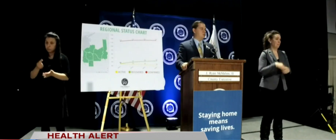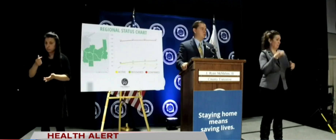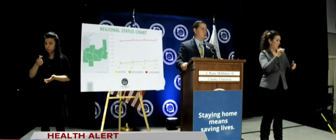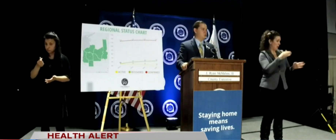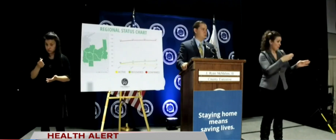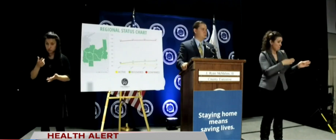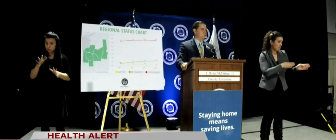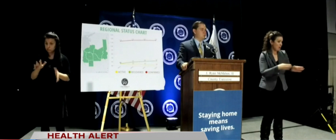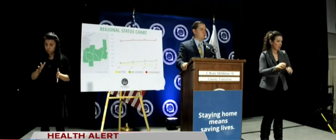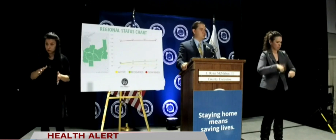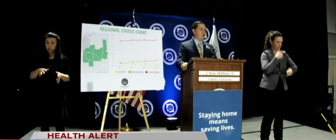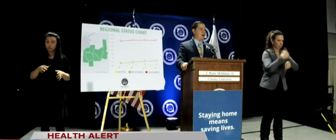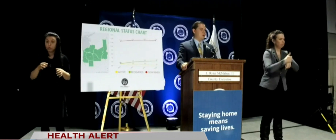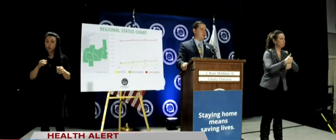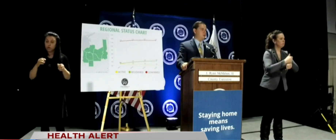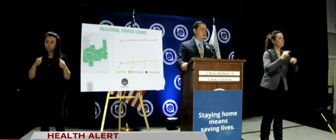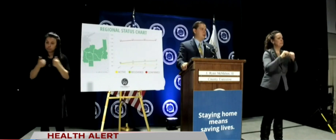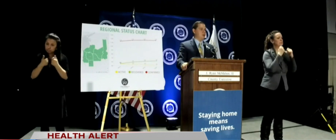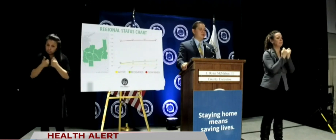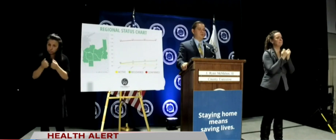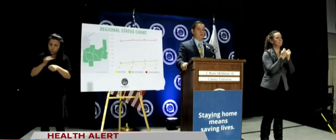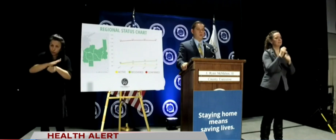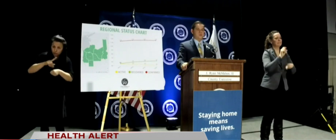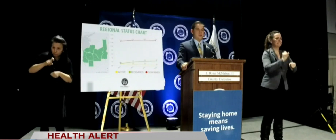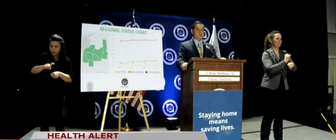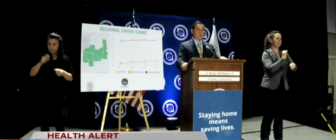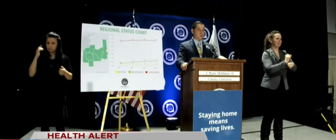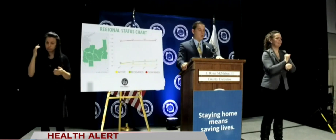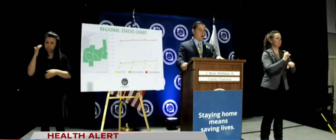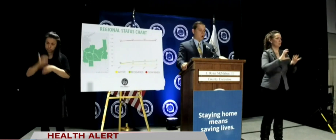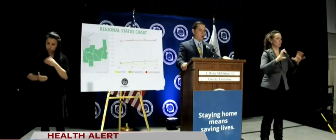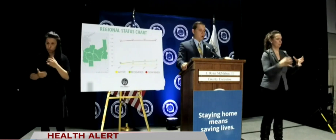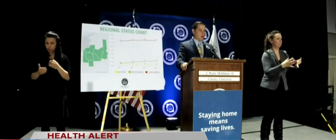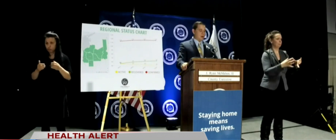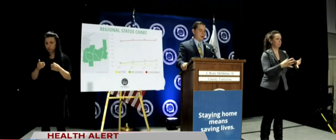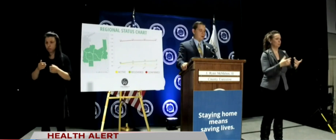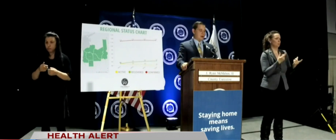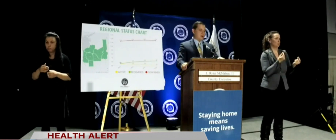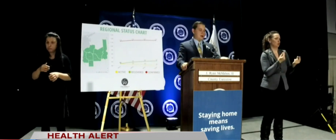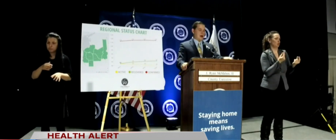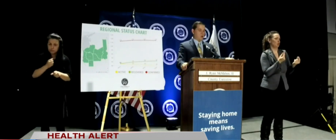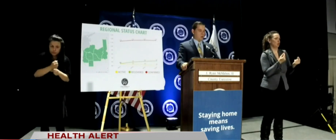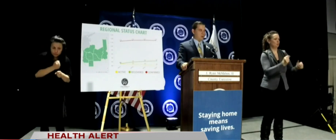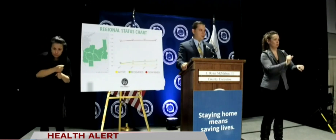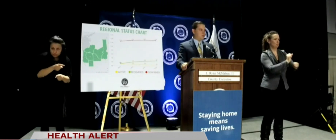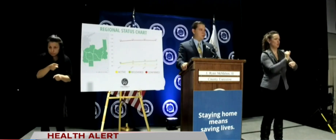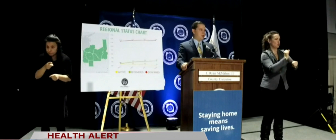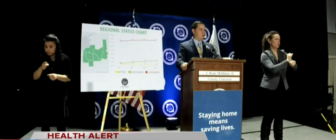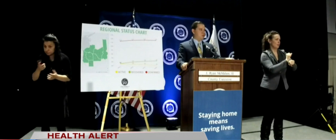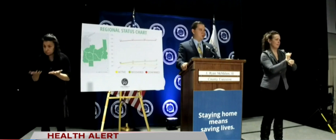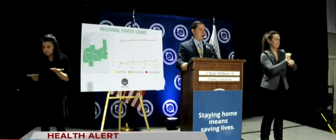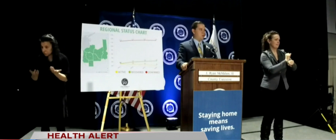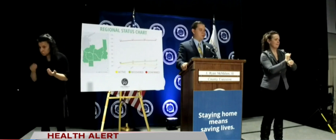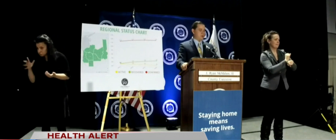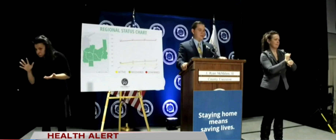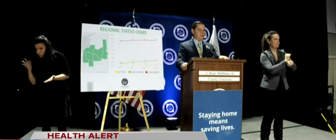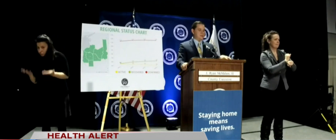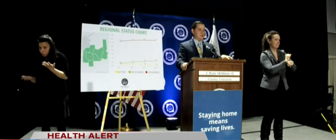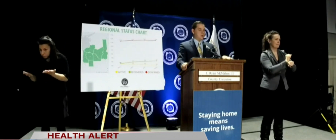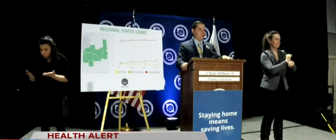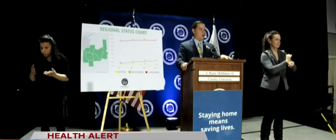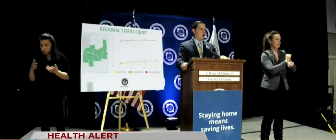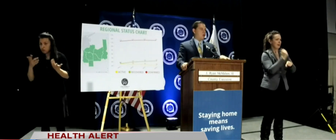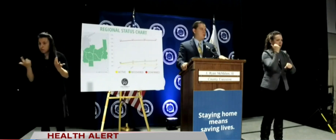of individuals whose job it is to essentially work on an hourly to every 2 hours